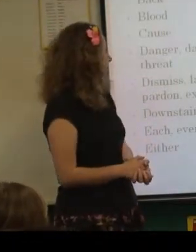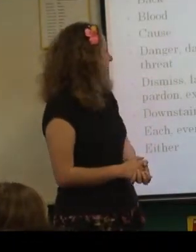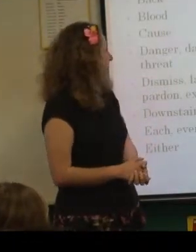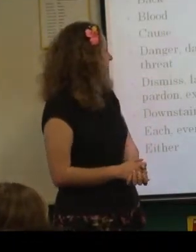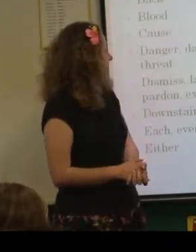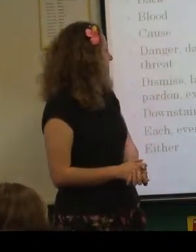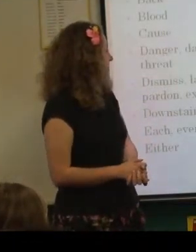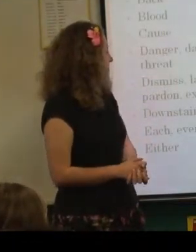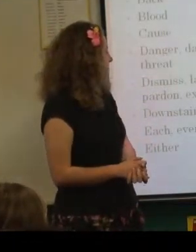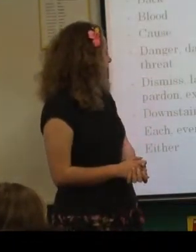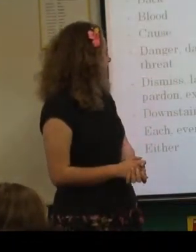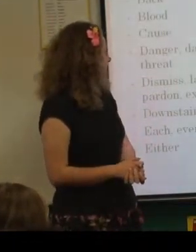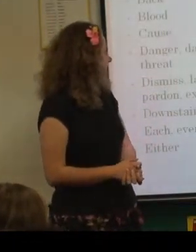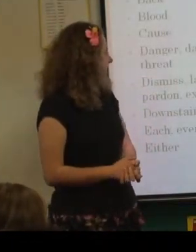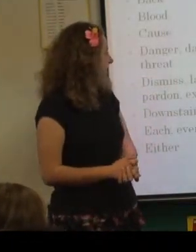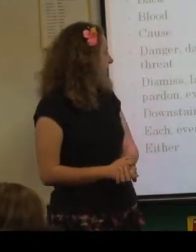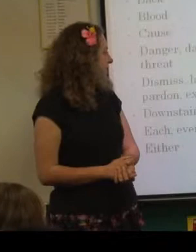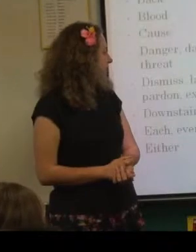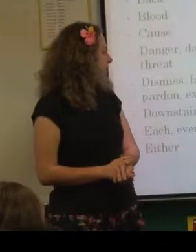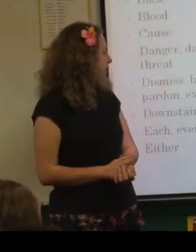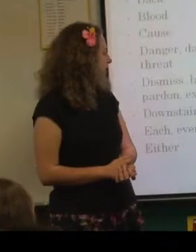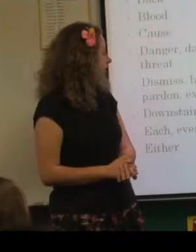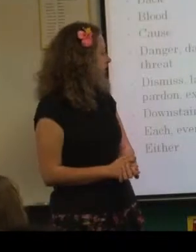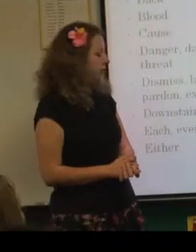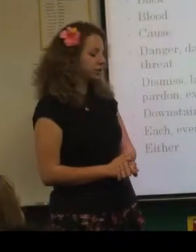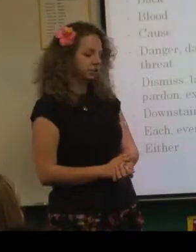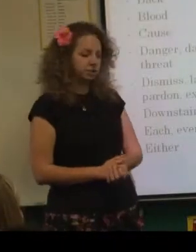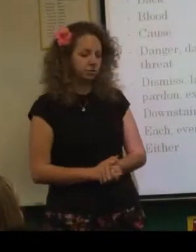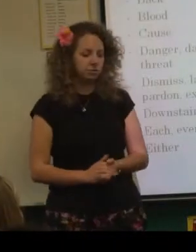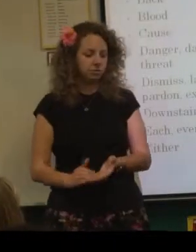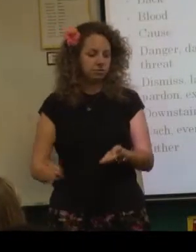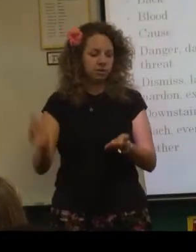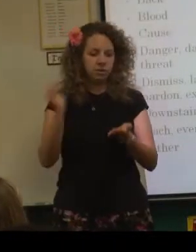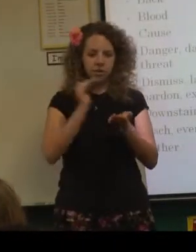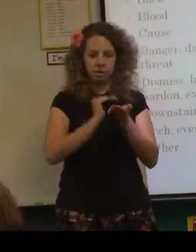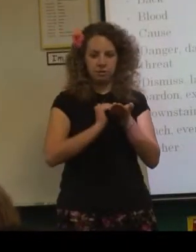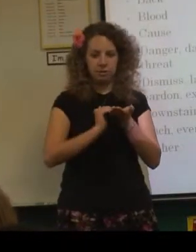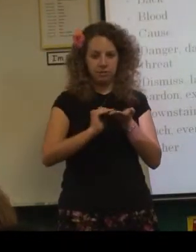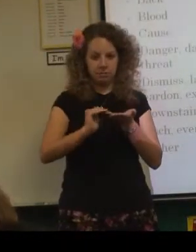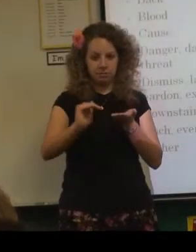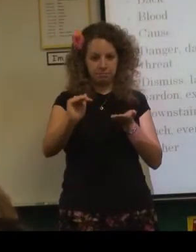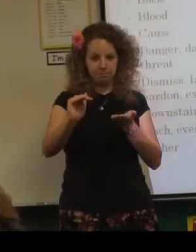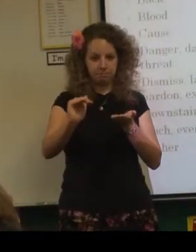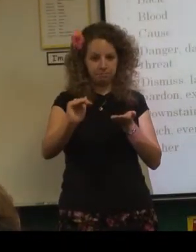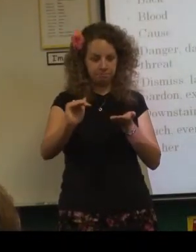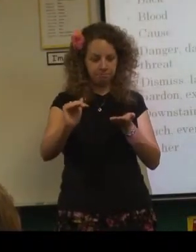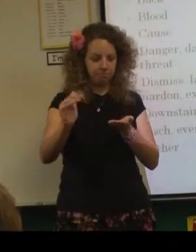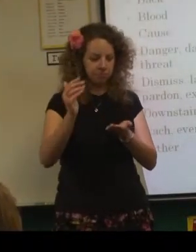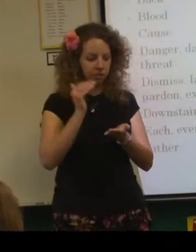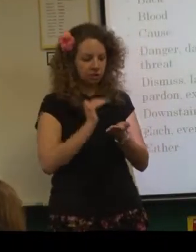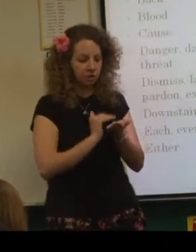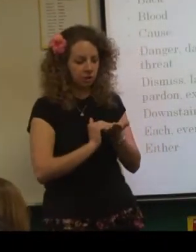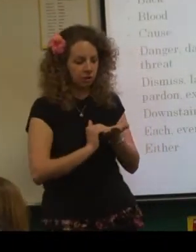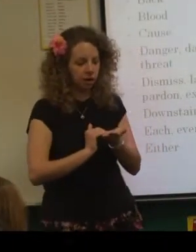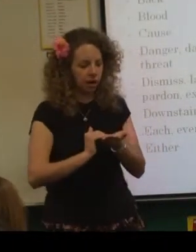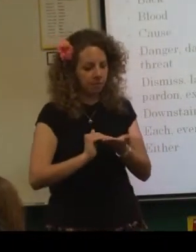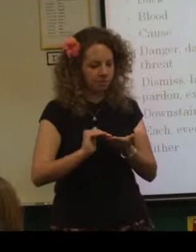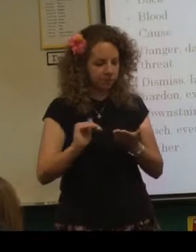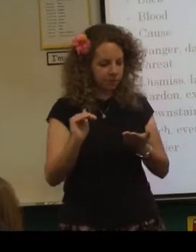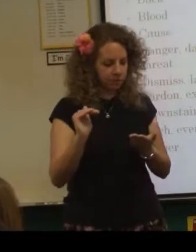And then dismiss, lay off, pardon, or excuse. I'm going to do this one. So for this one,